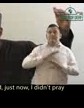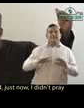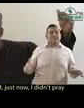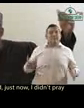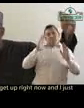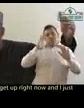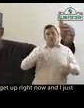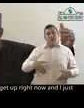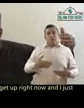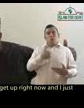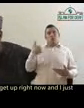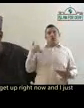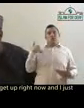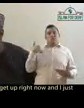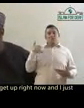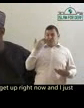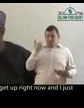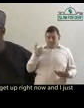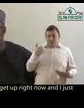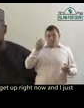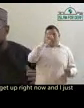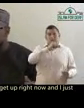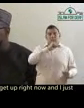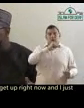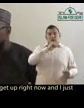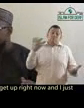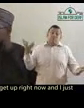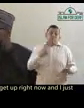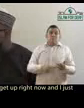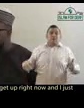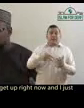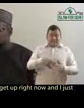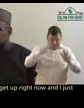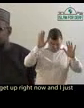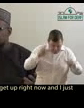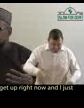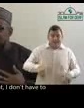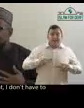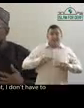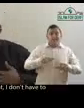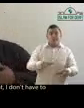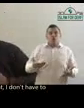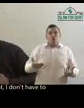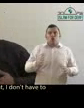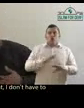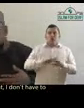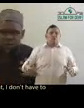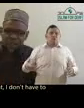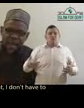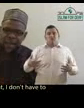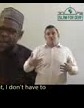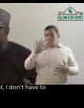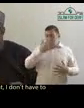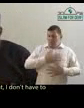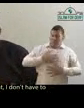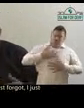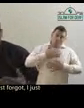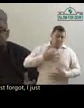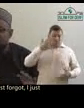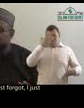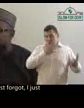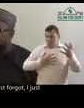the morning prayer, and I just remembered, I just get up right now and I pray those prayers. I don't have to lament over that. I don't